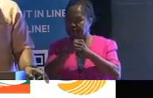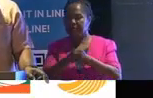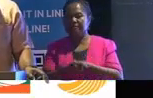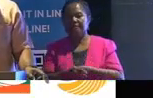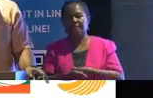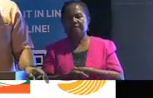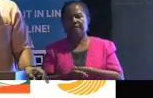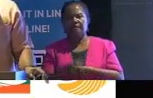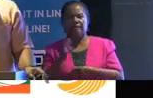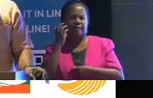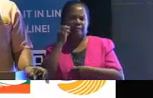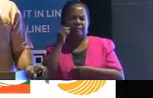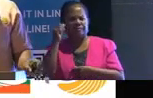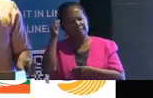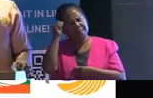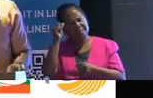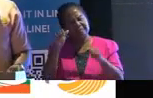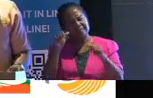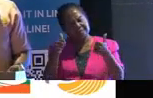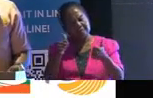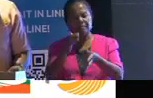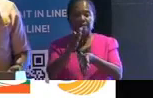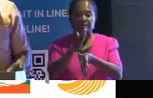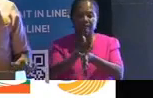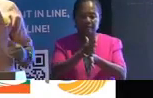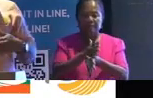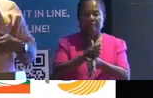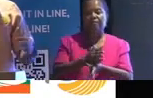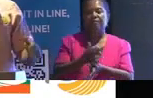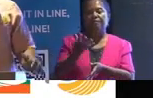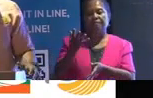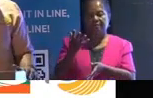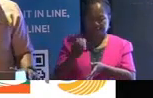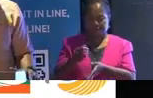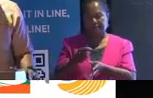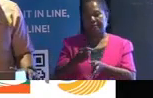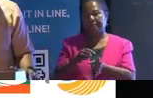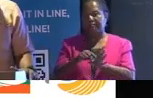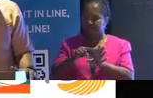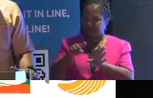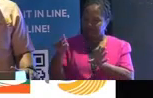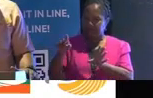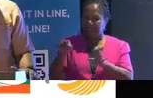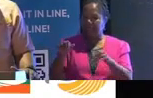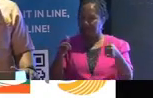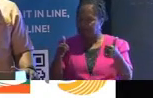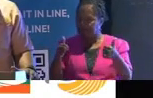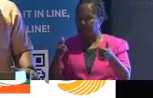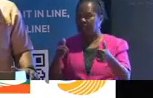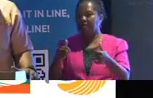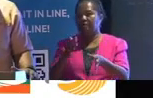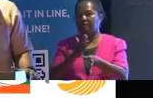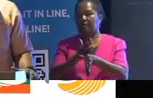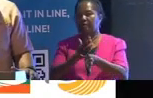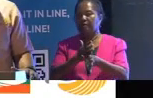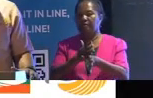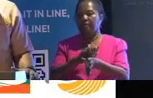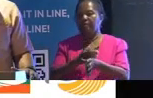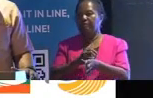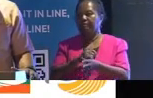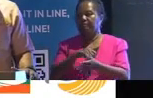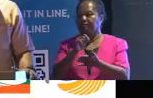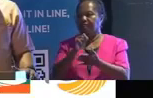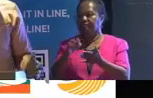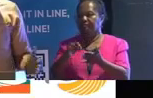go out from your employment, you are leaving the office. It's like you're terminated or your resignation